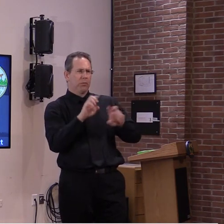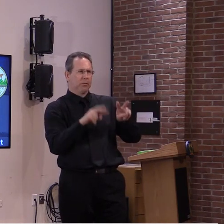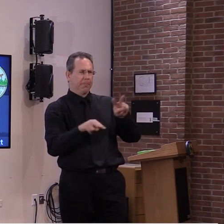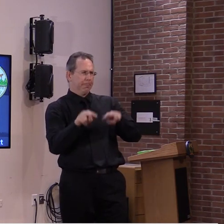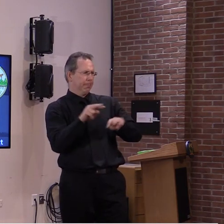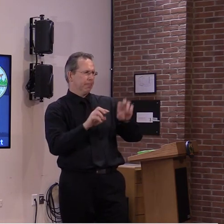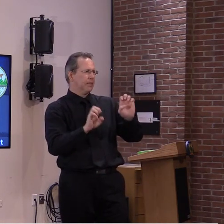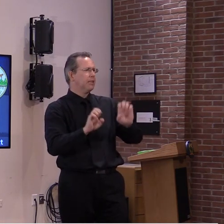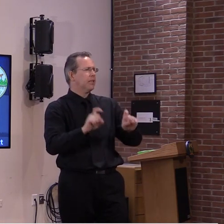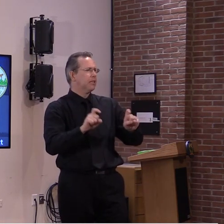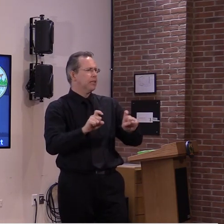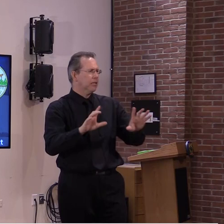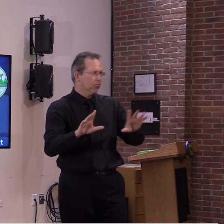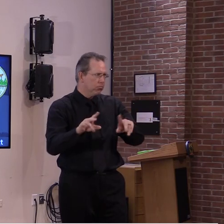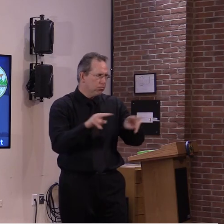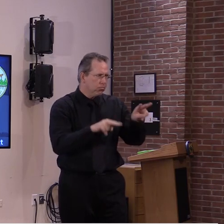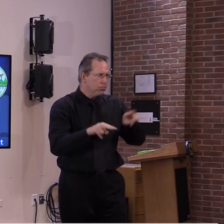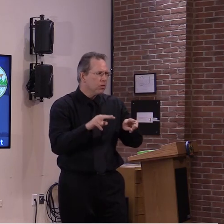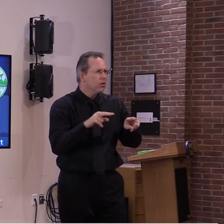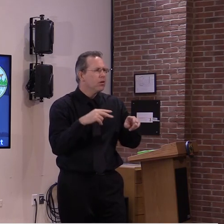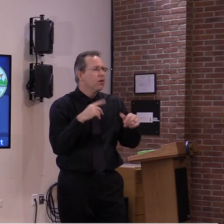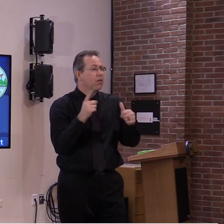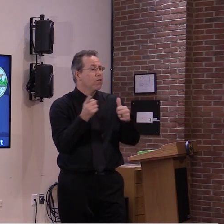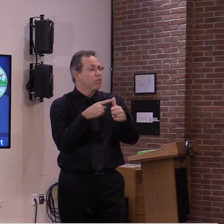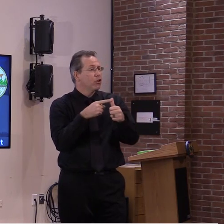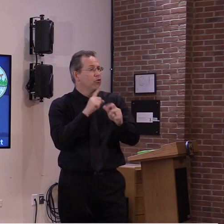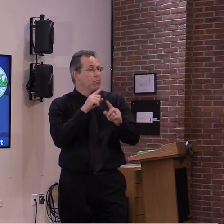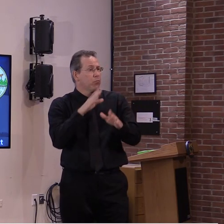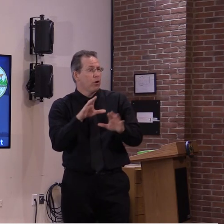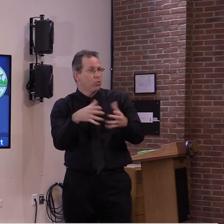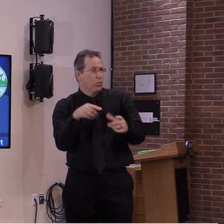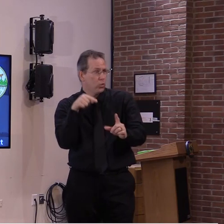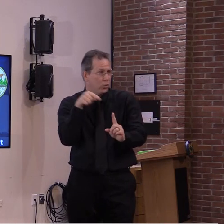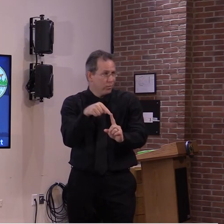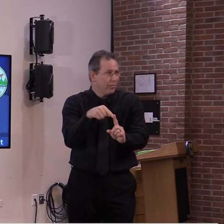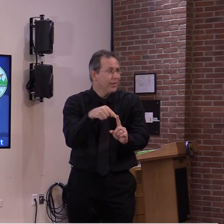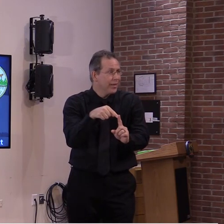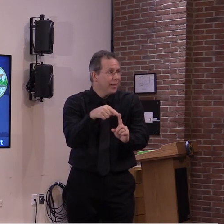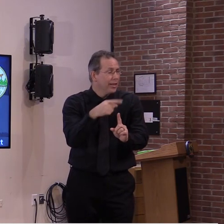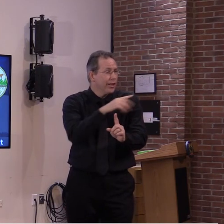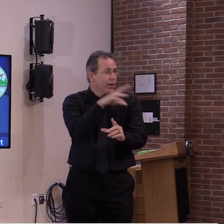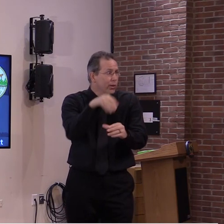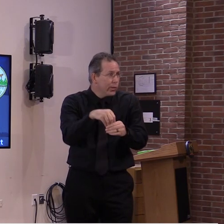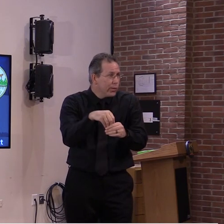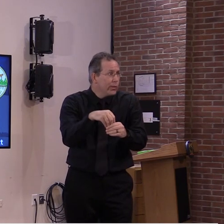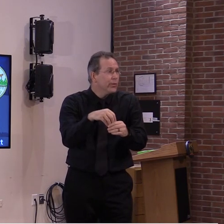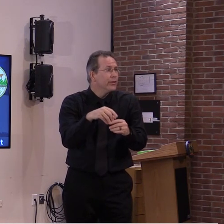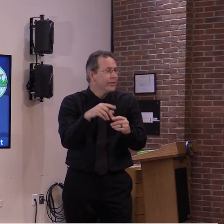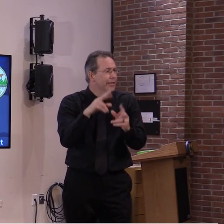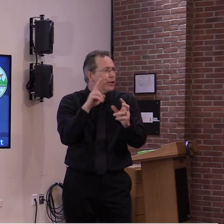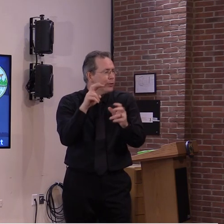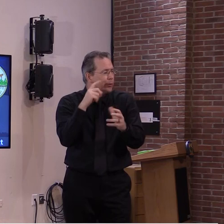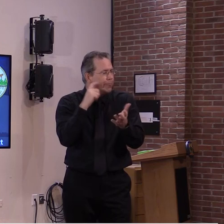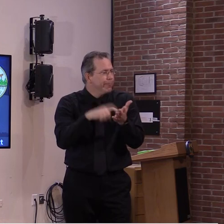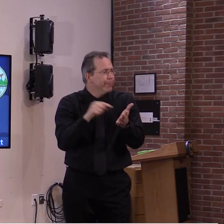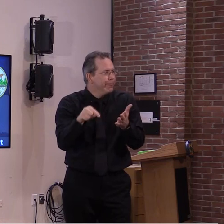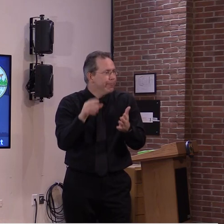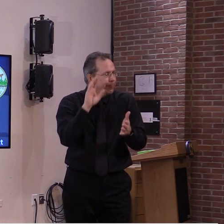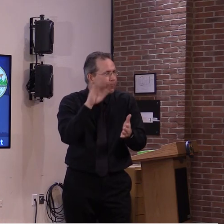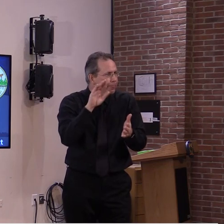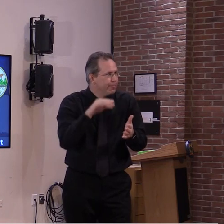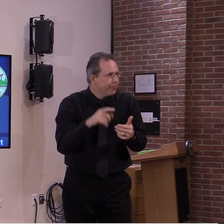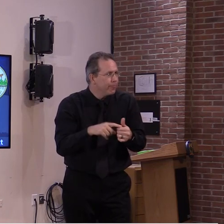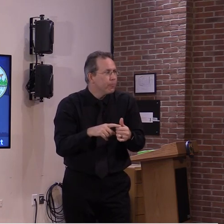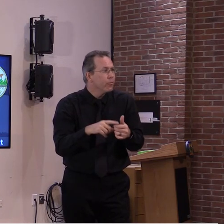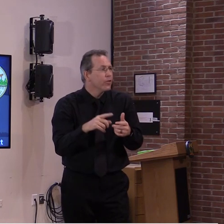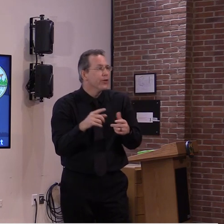first responders, including those issues that you just mentioned in terms of coming to medical